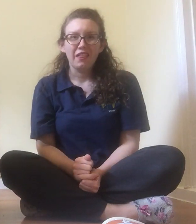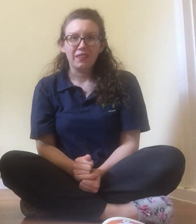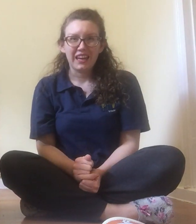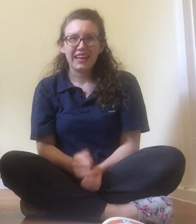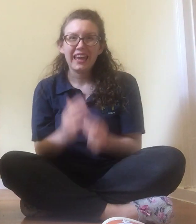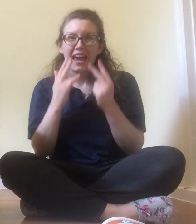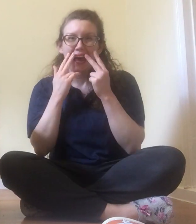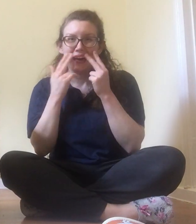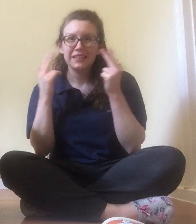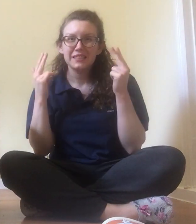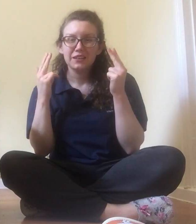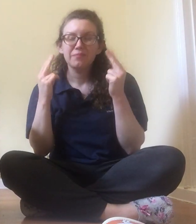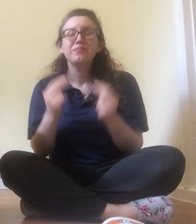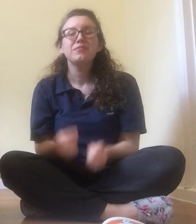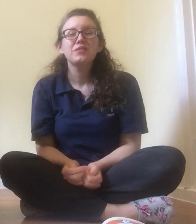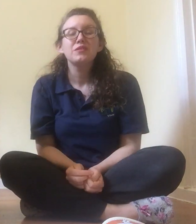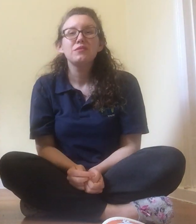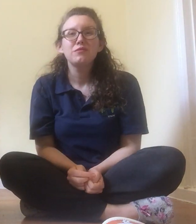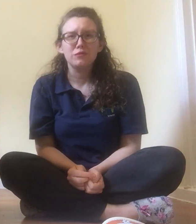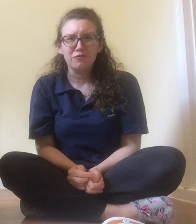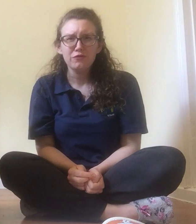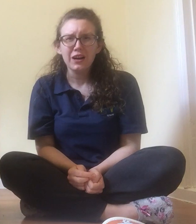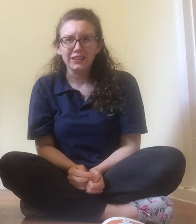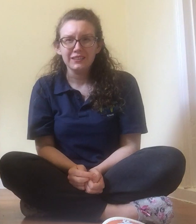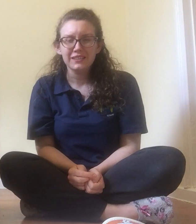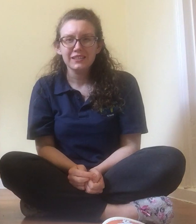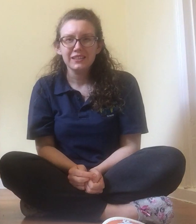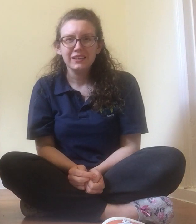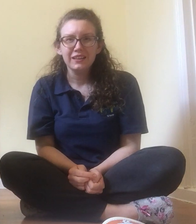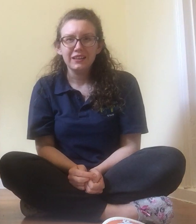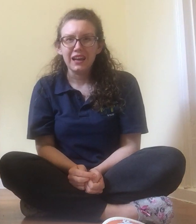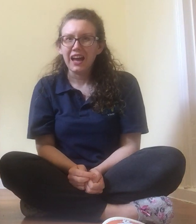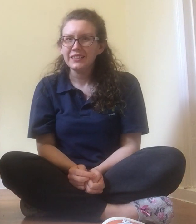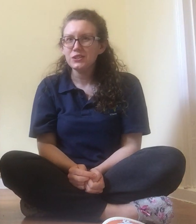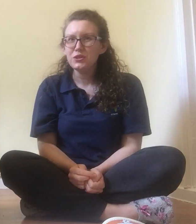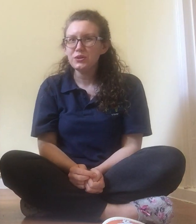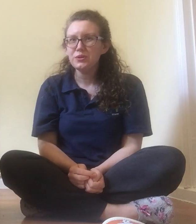The cat from France likes to